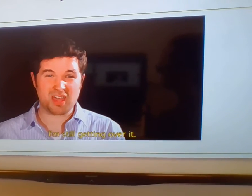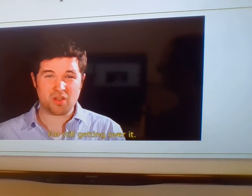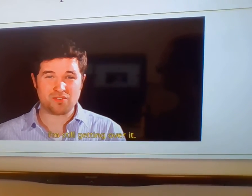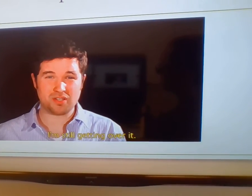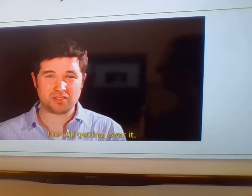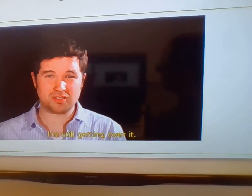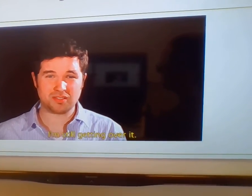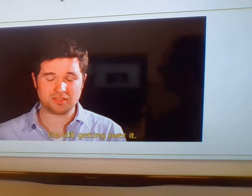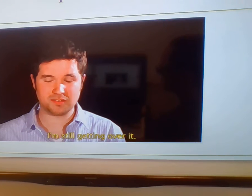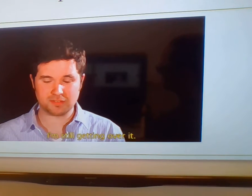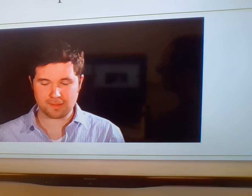over it.